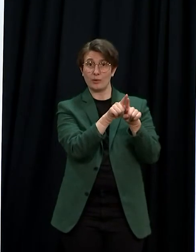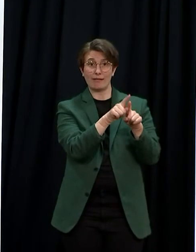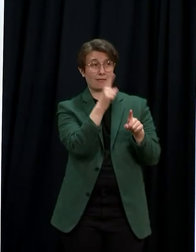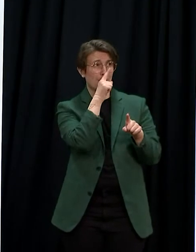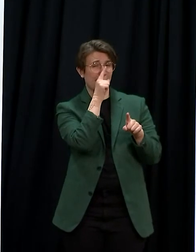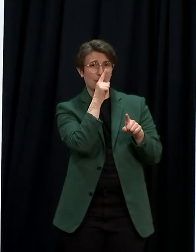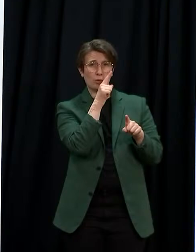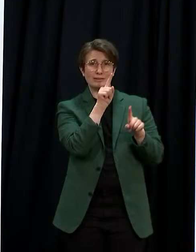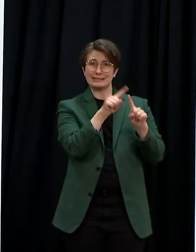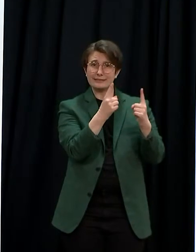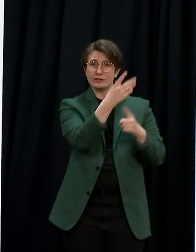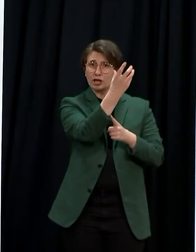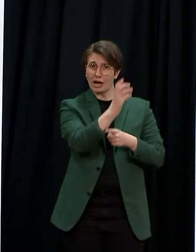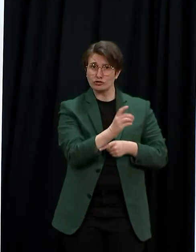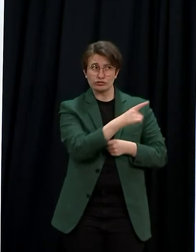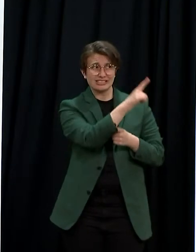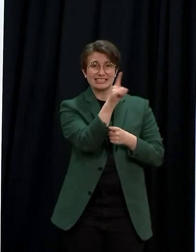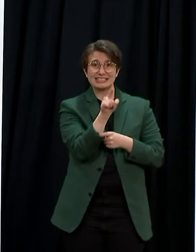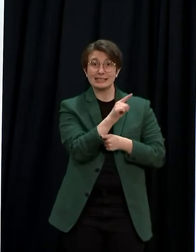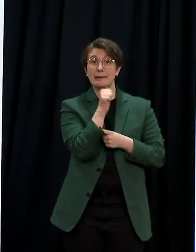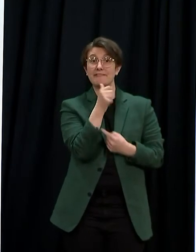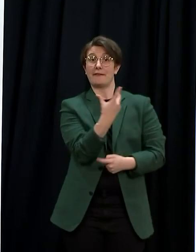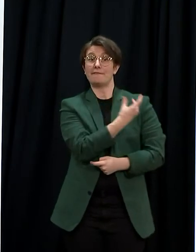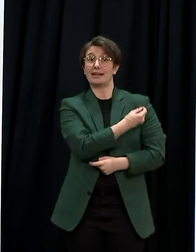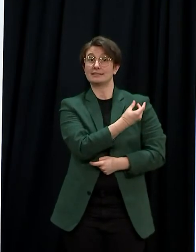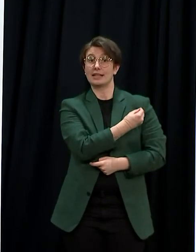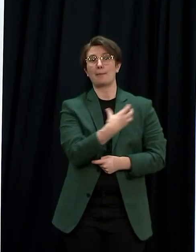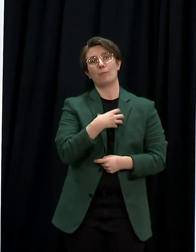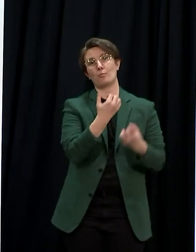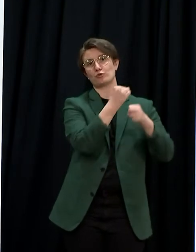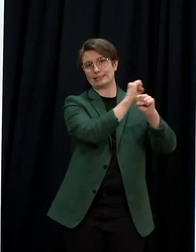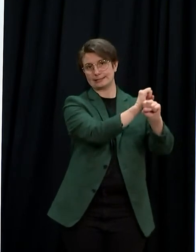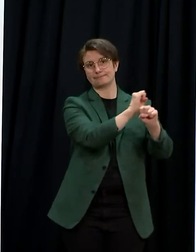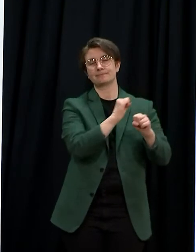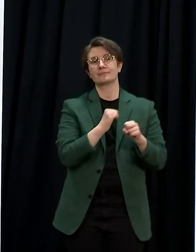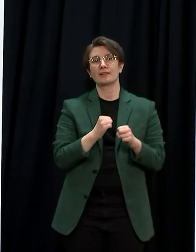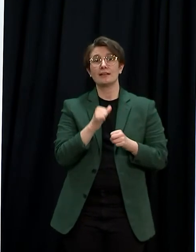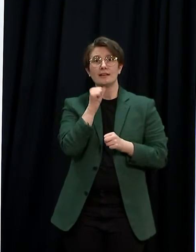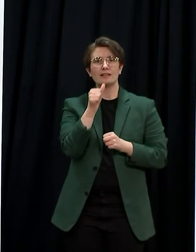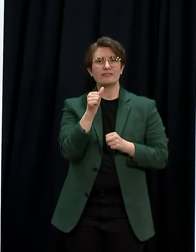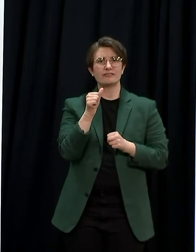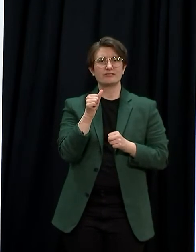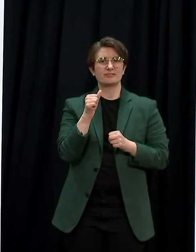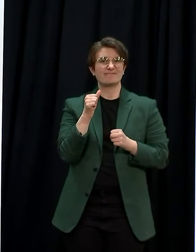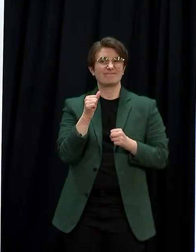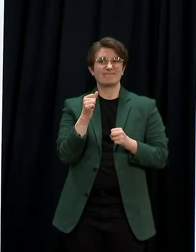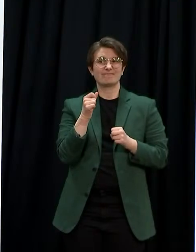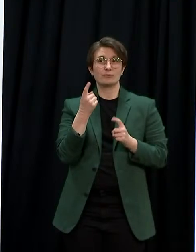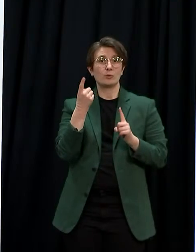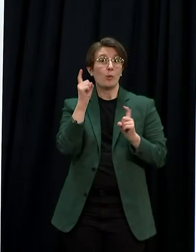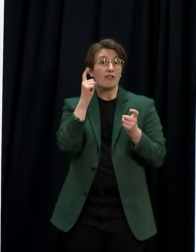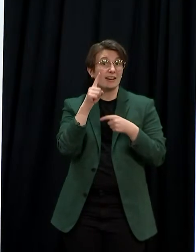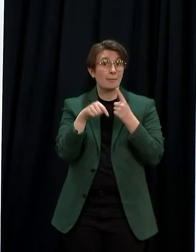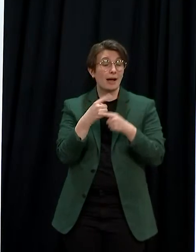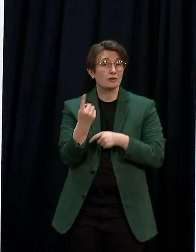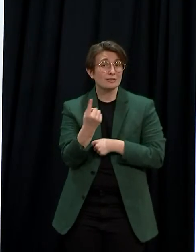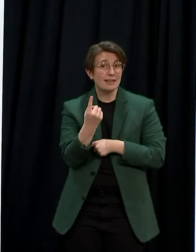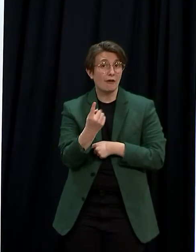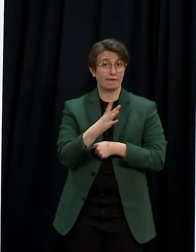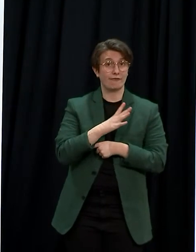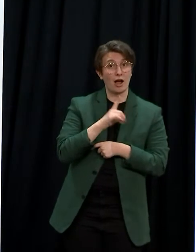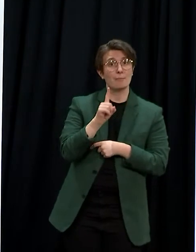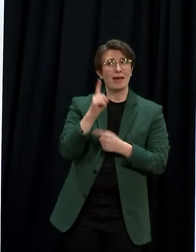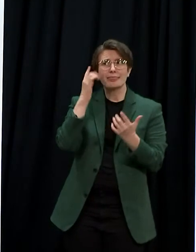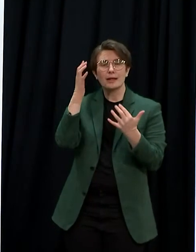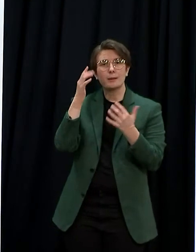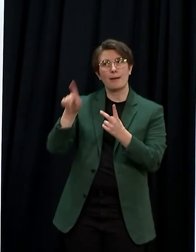you. We know the vaccine helps break chains of transmission. It can make it less likely that you'll become infected and that you'll infect